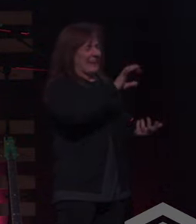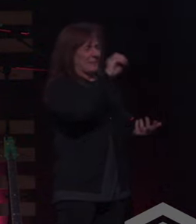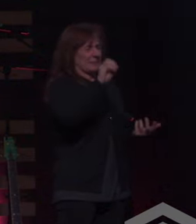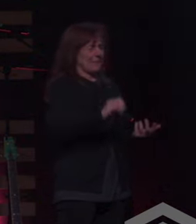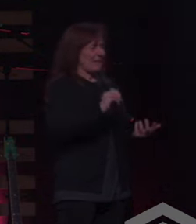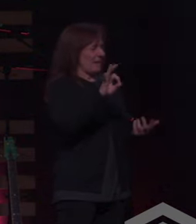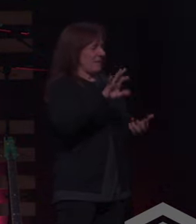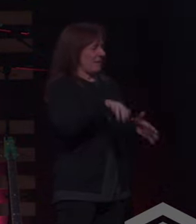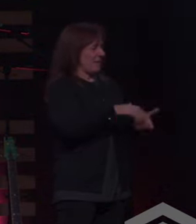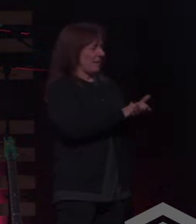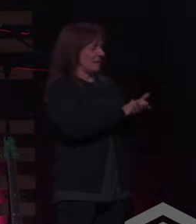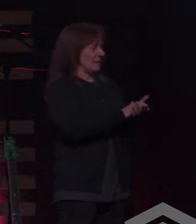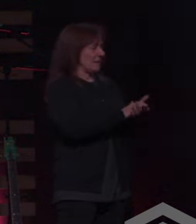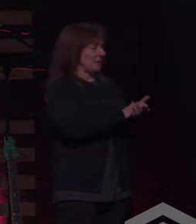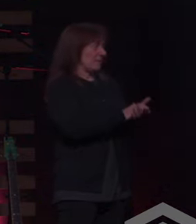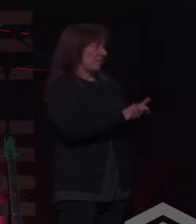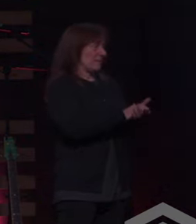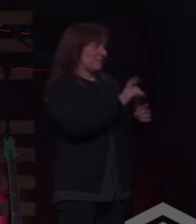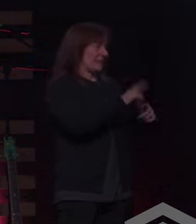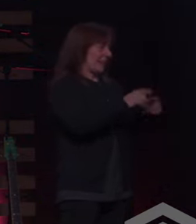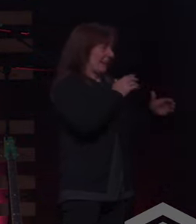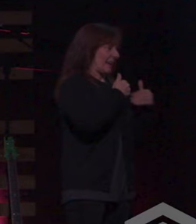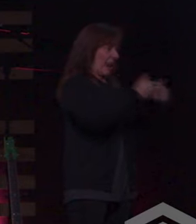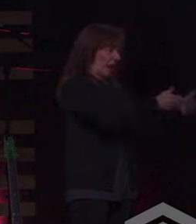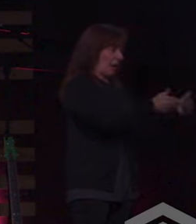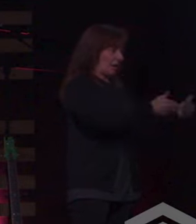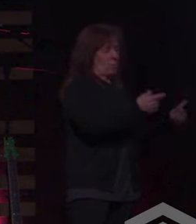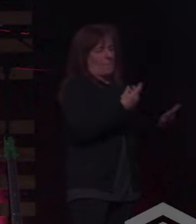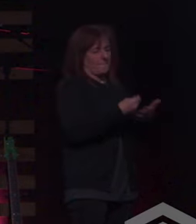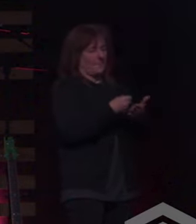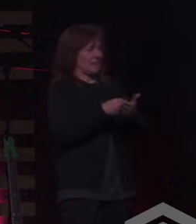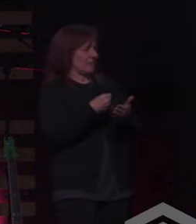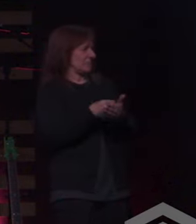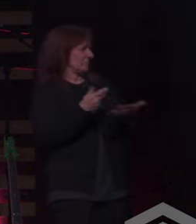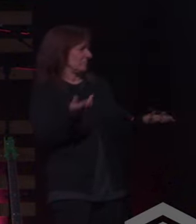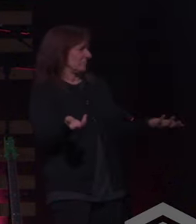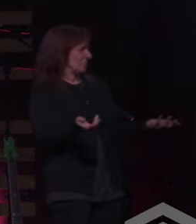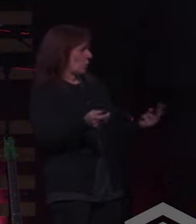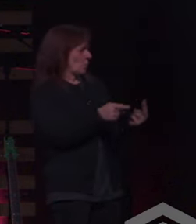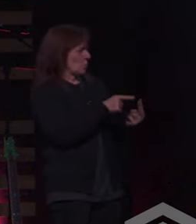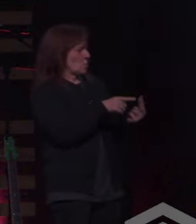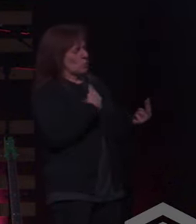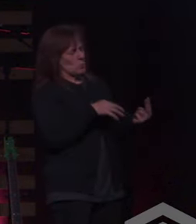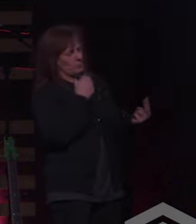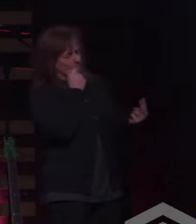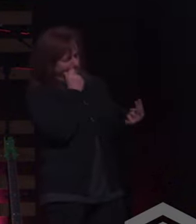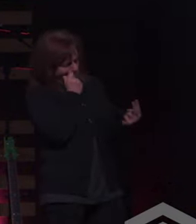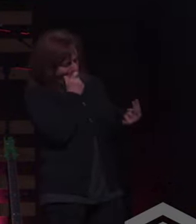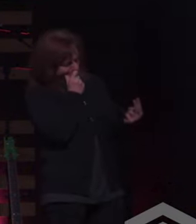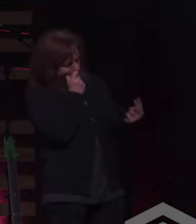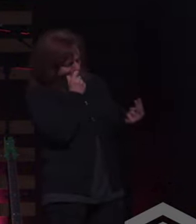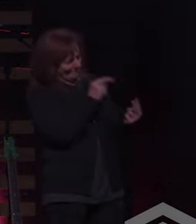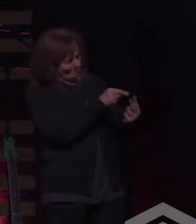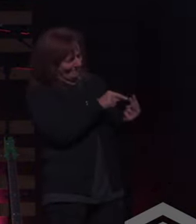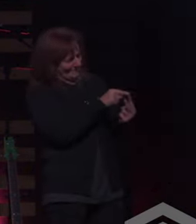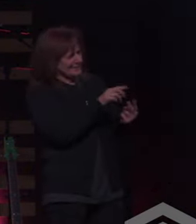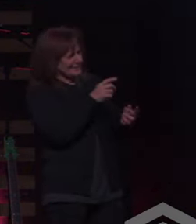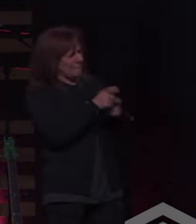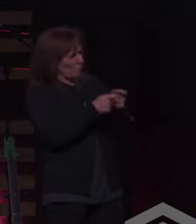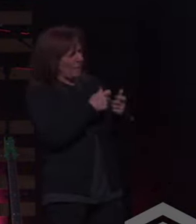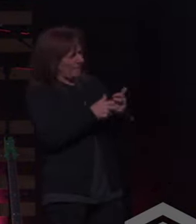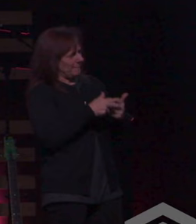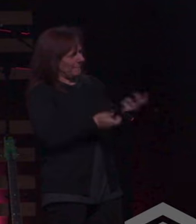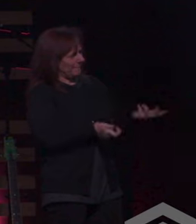68-ish% of marriages end because of basic incompatibility or money. You tell me there's not a problem, a